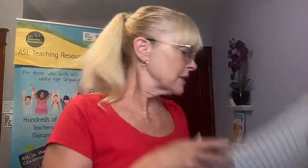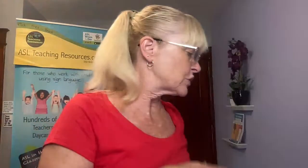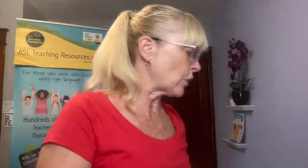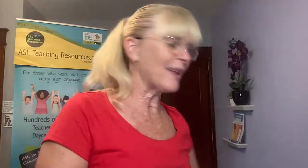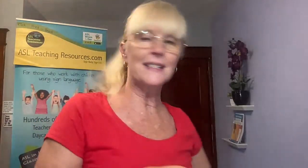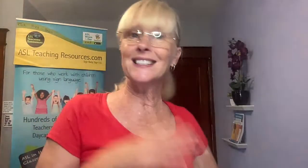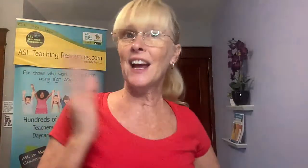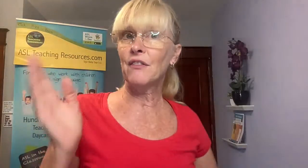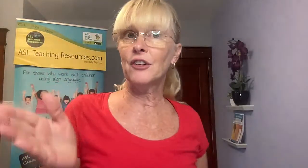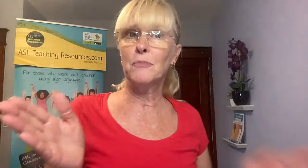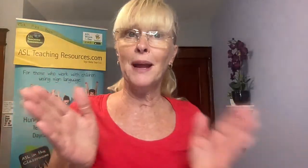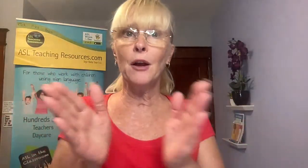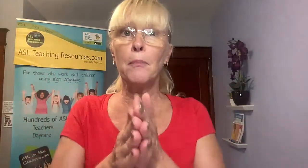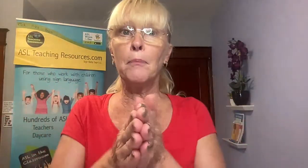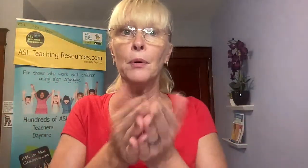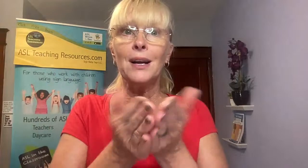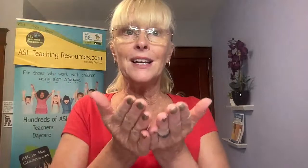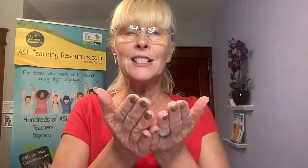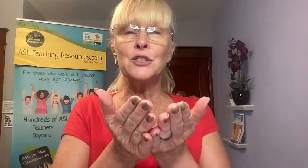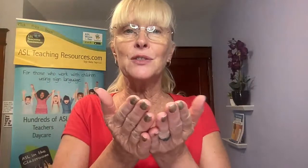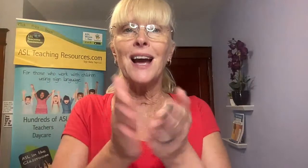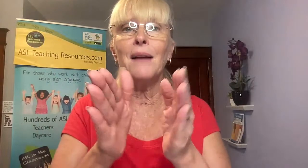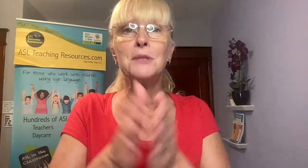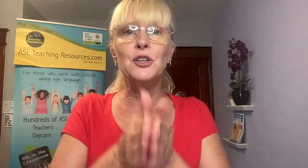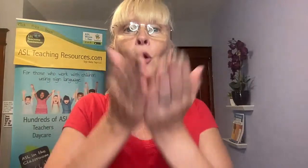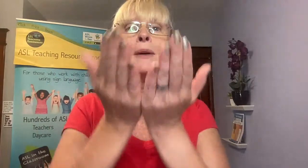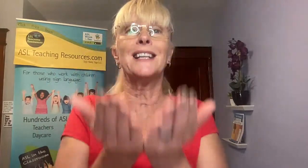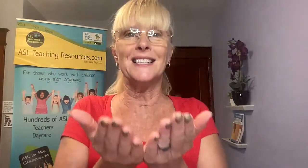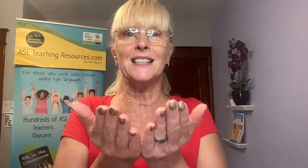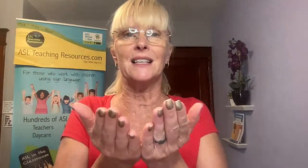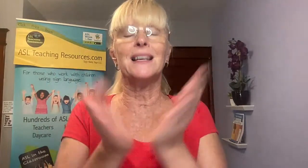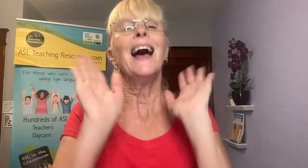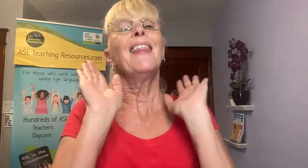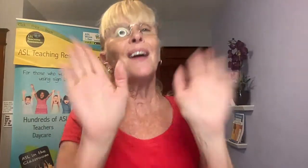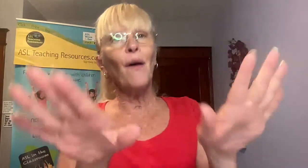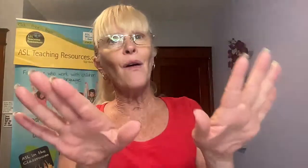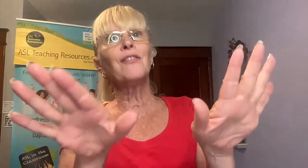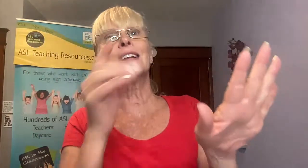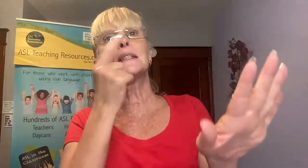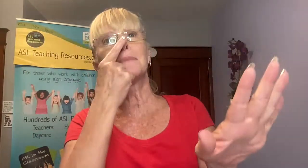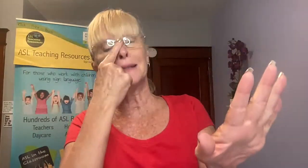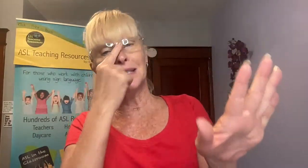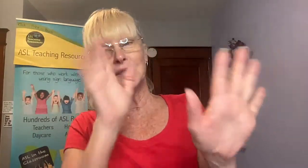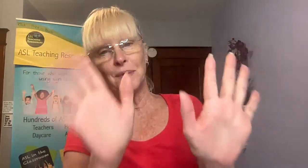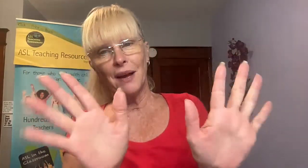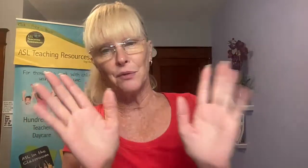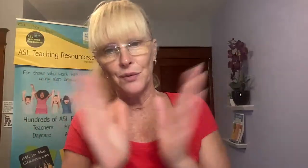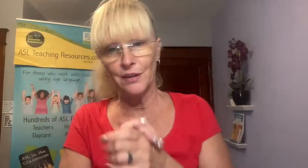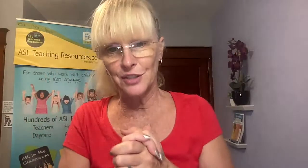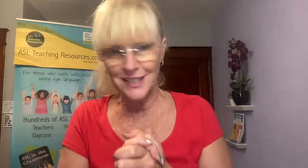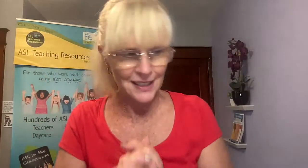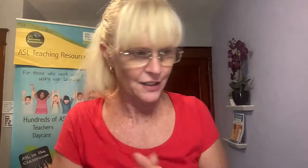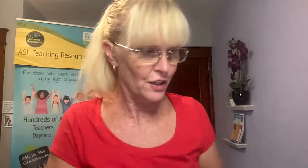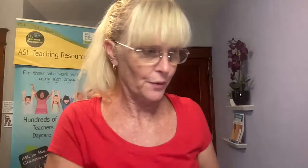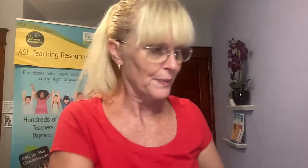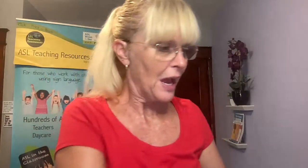So that's the noun verb pair. Book is 2 times. To open it is this. There are flexibilities with that rule, just to let you know.